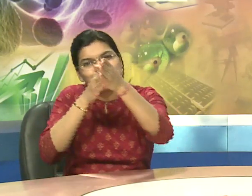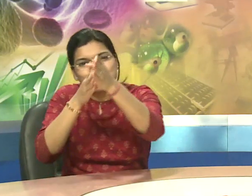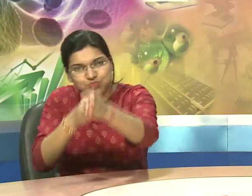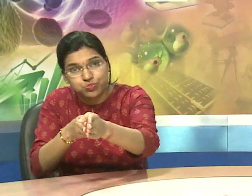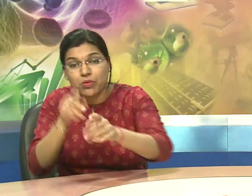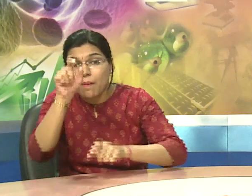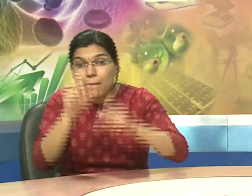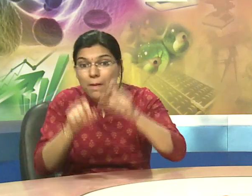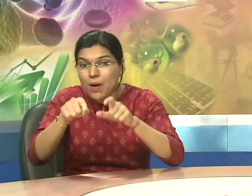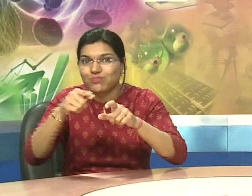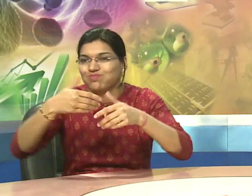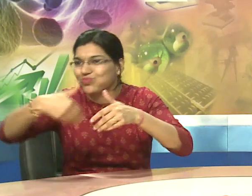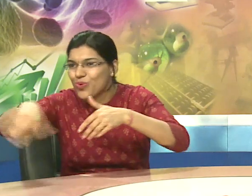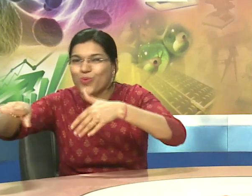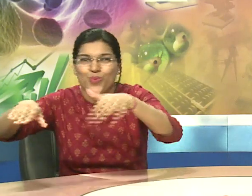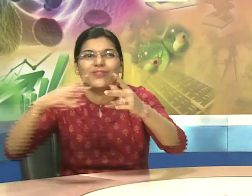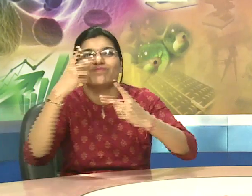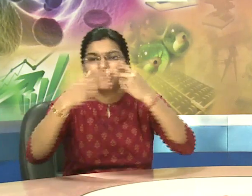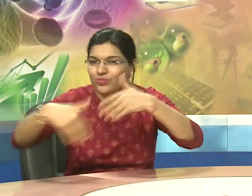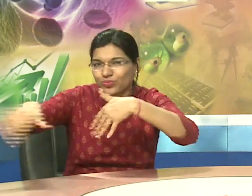and take it with me.